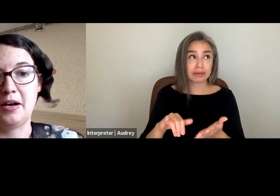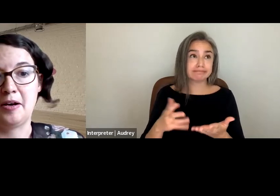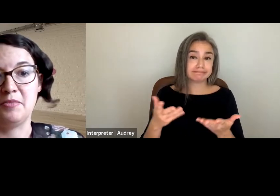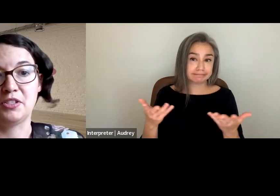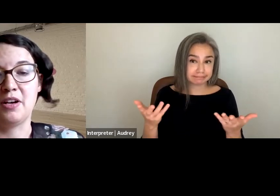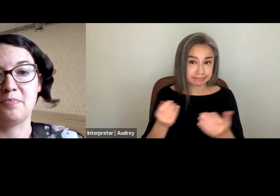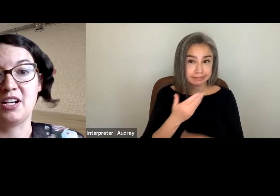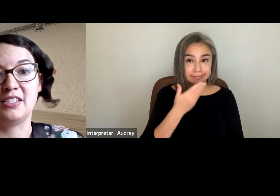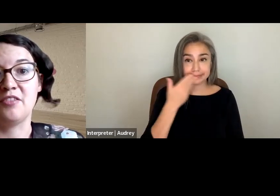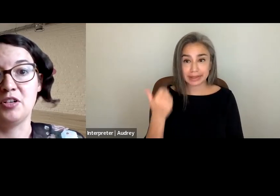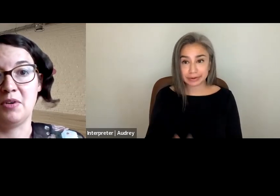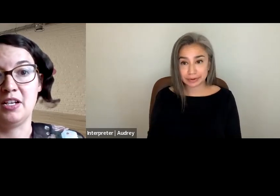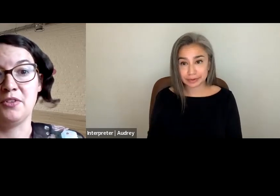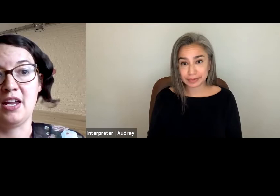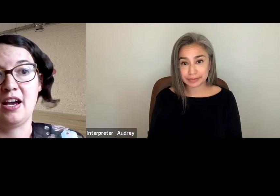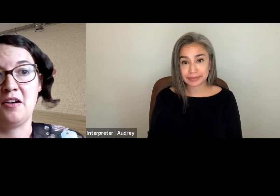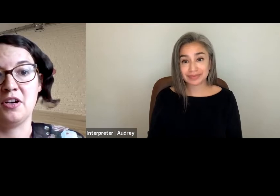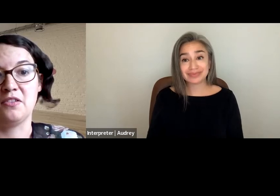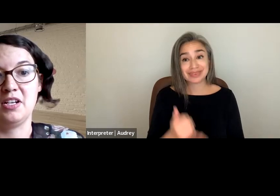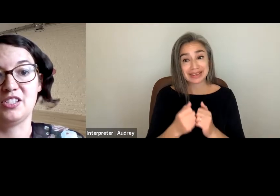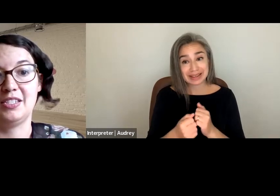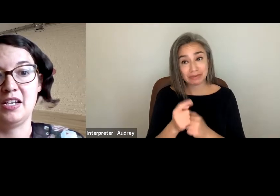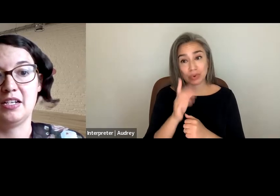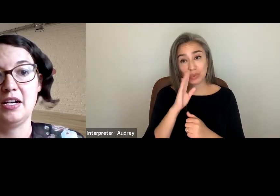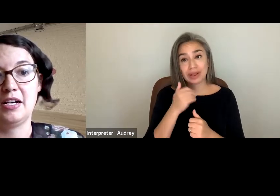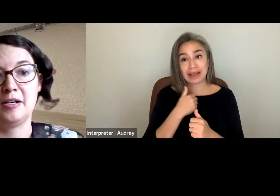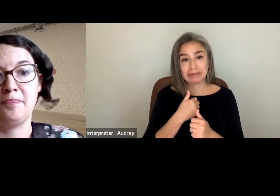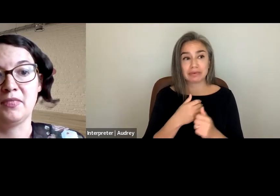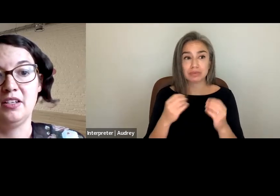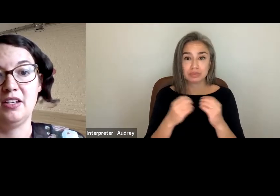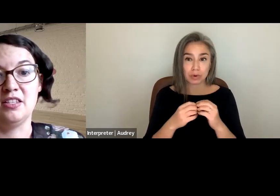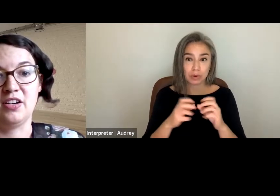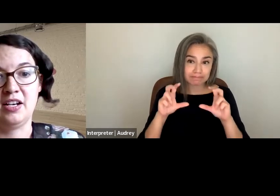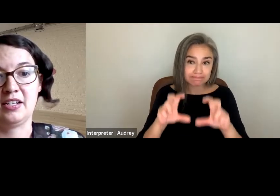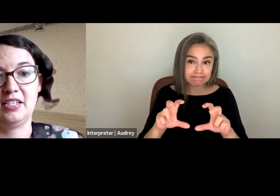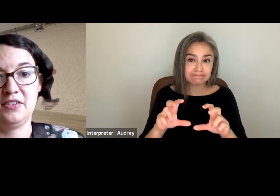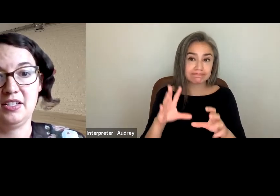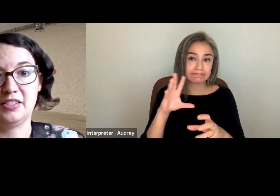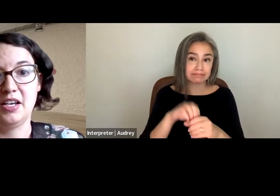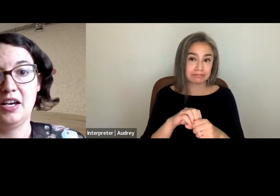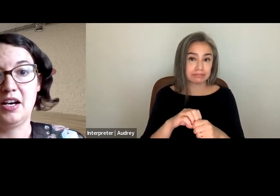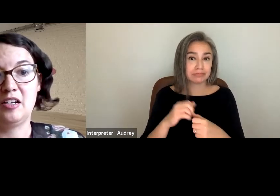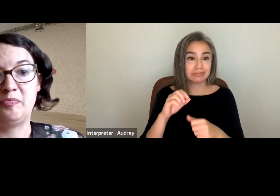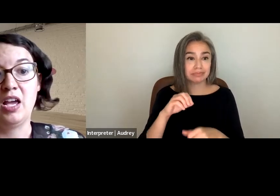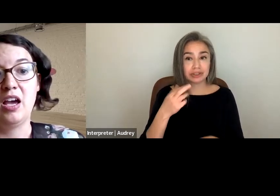better. Because everybody will then have a greater stake in the grant